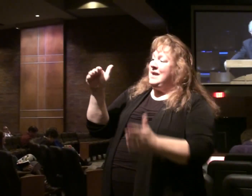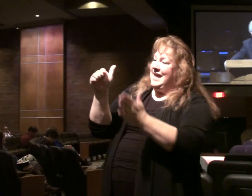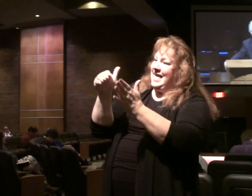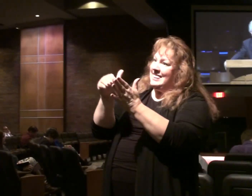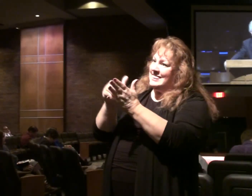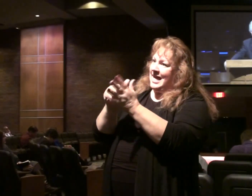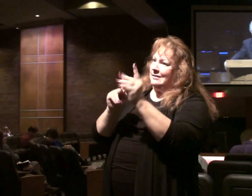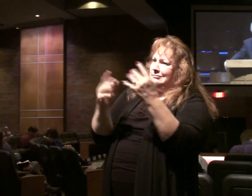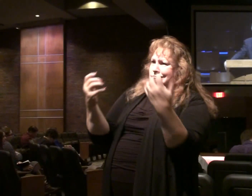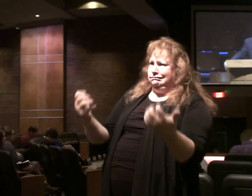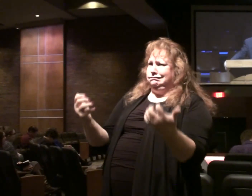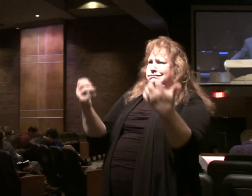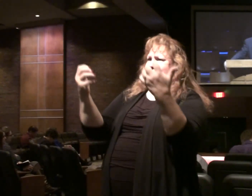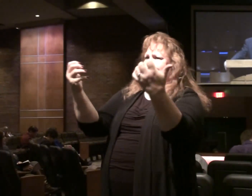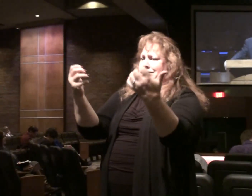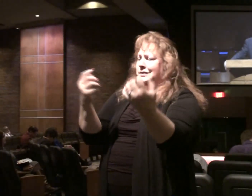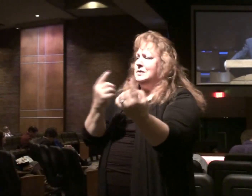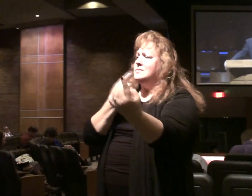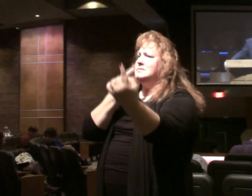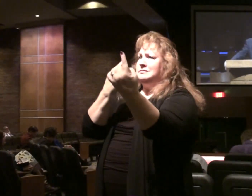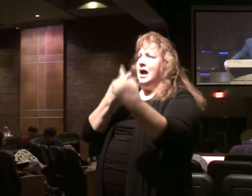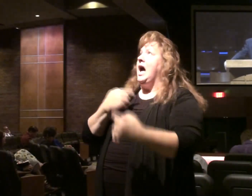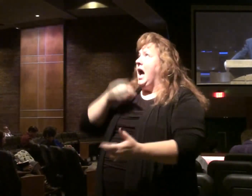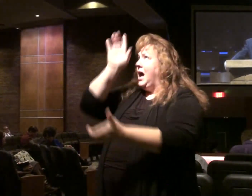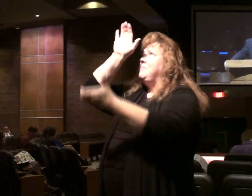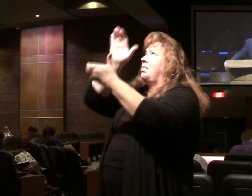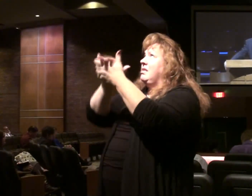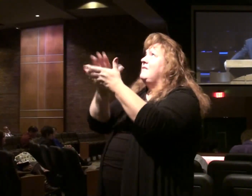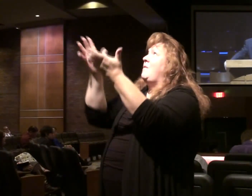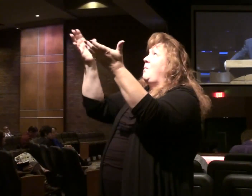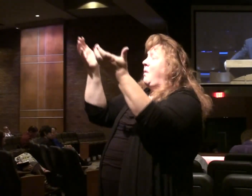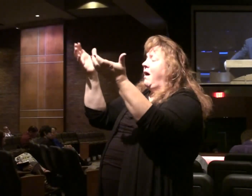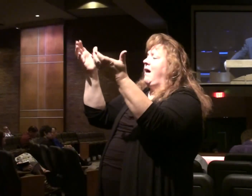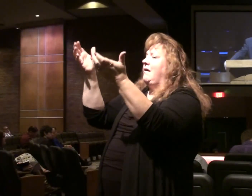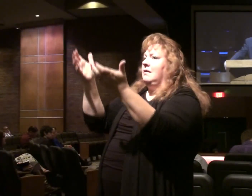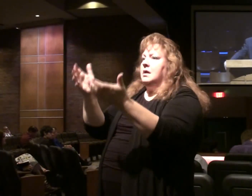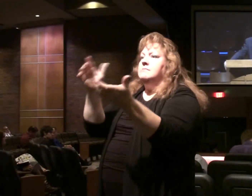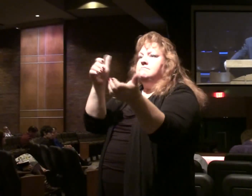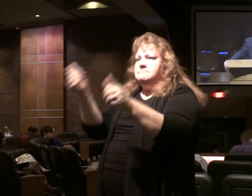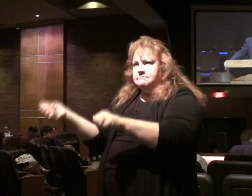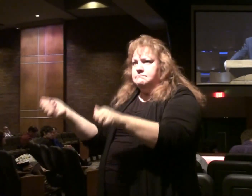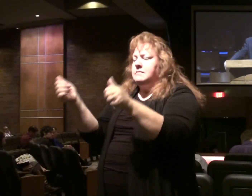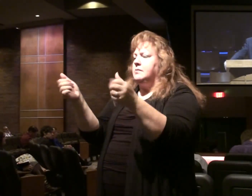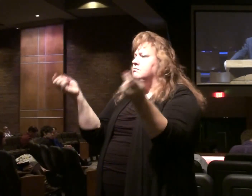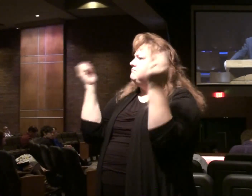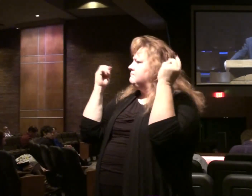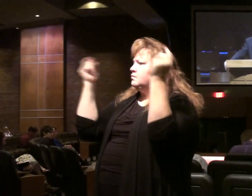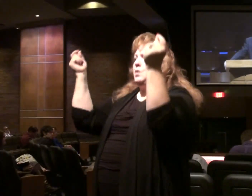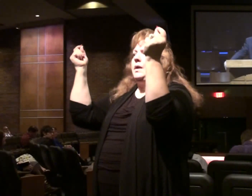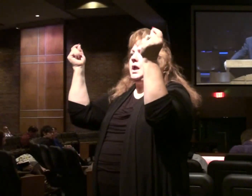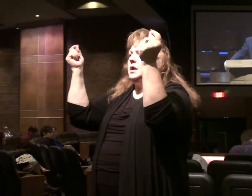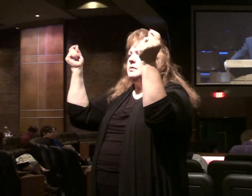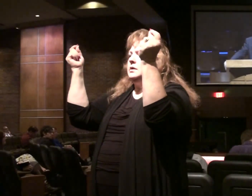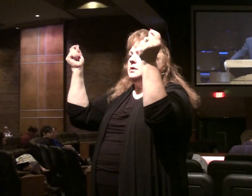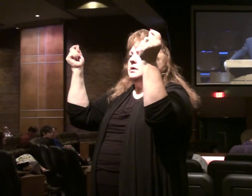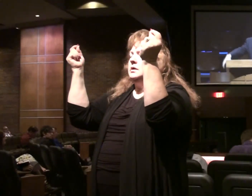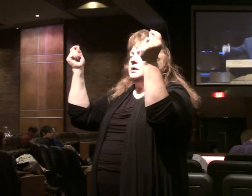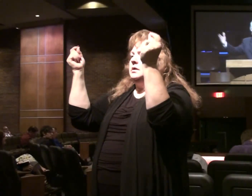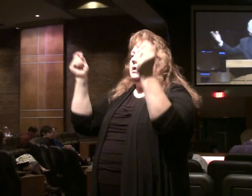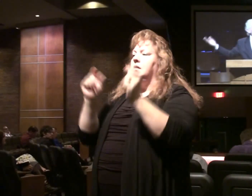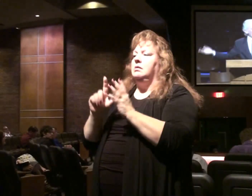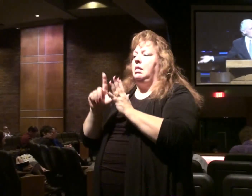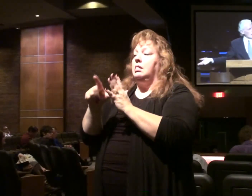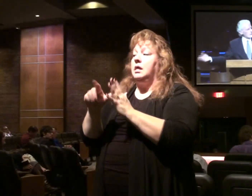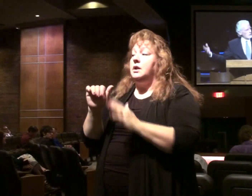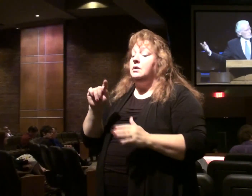people respond to Peter's sermon saying they believe. They want to believe in Christ, and they get baptized right away. Now later